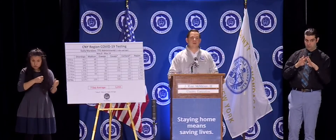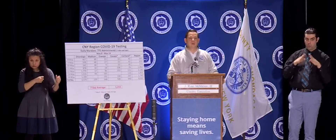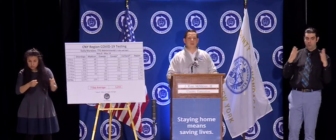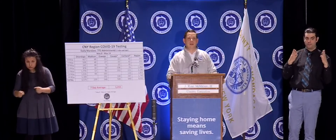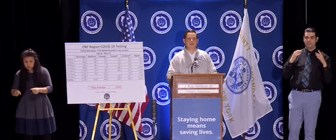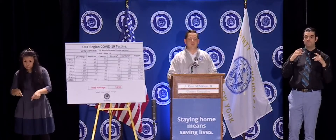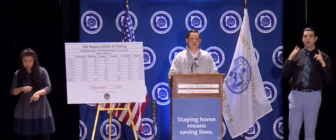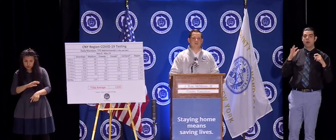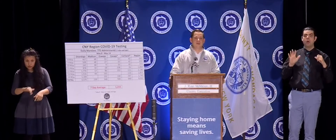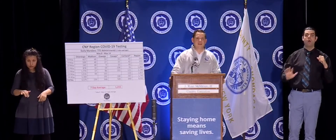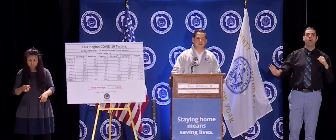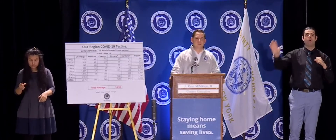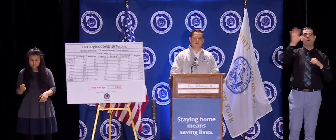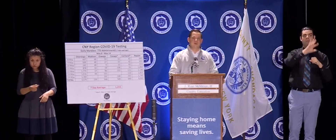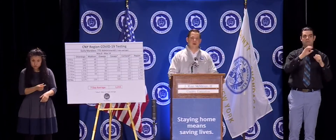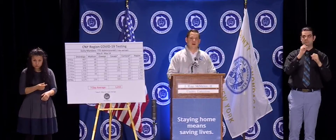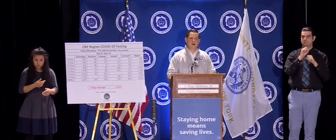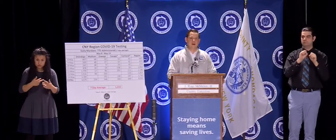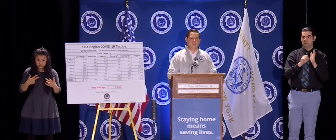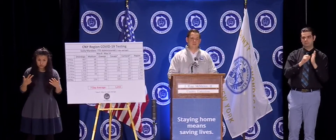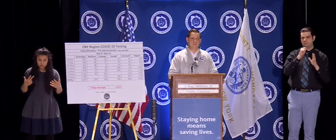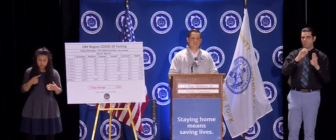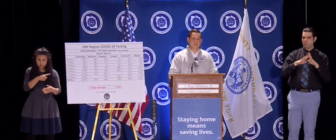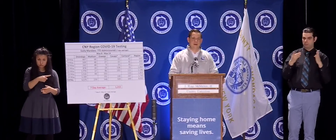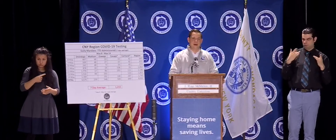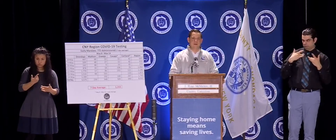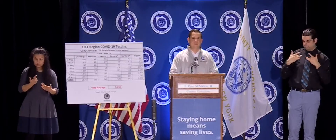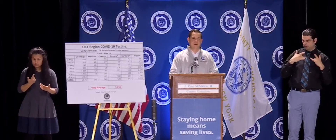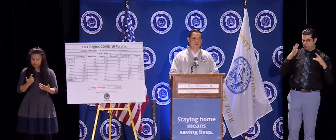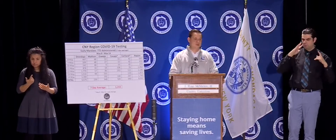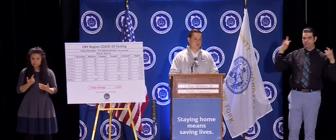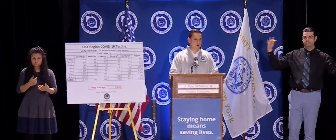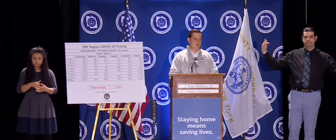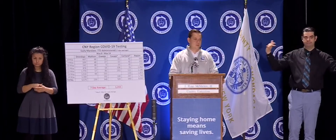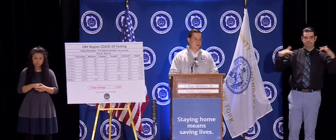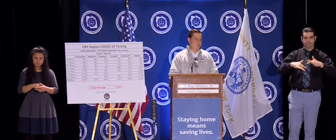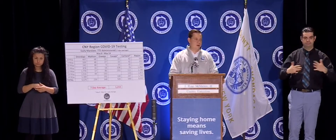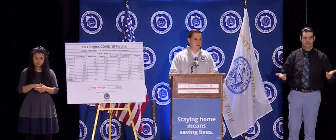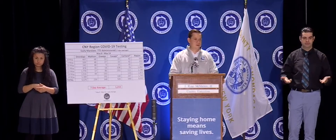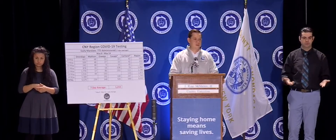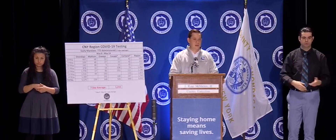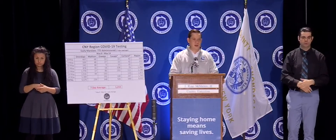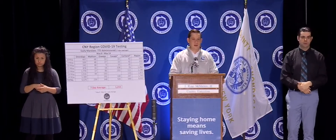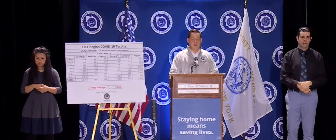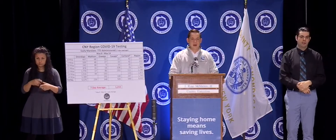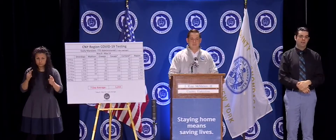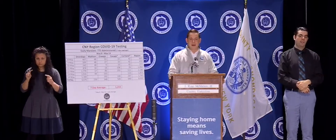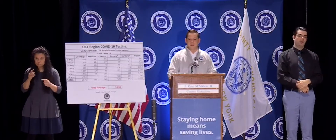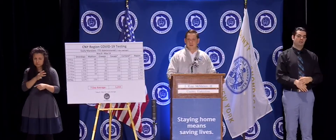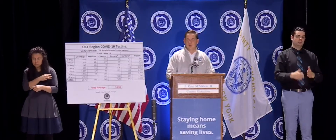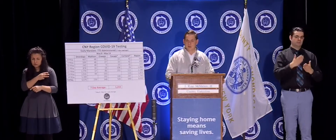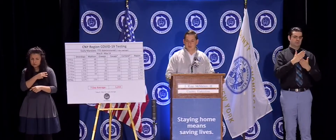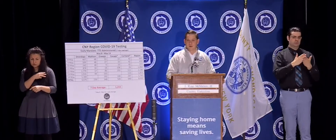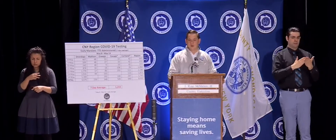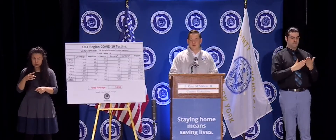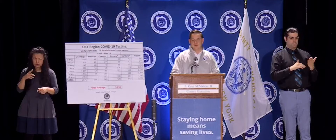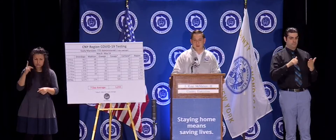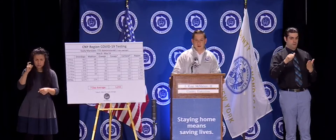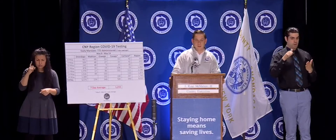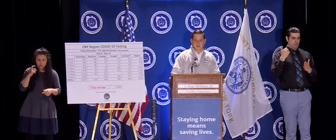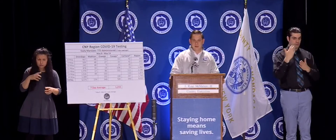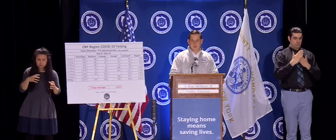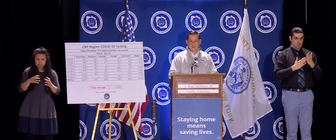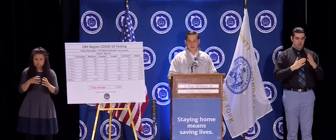Well, looking at some of the offensive comments about Central New York from other parts of the state, I'm not as